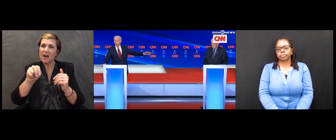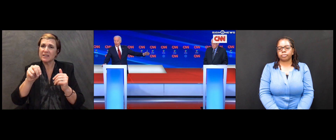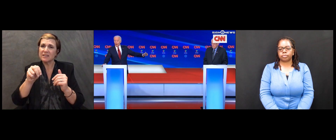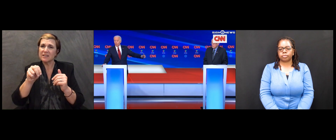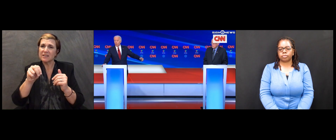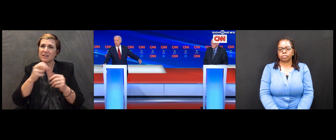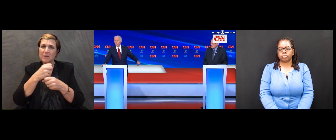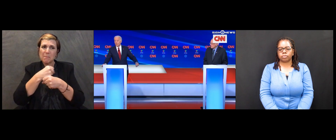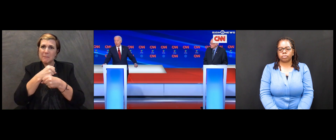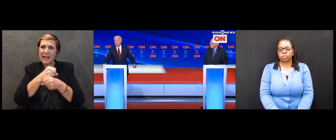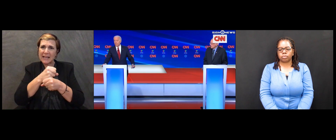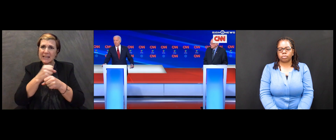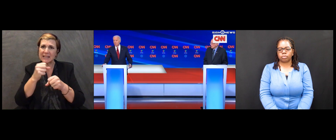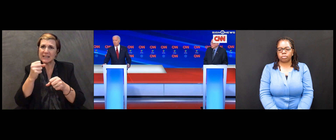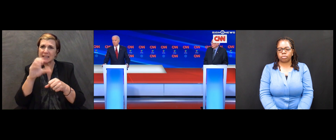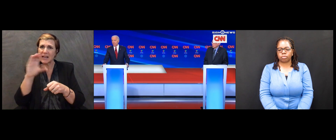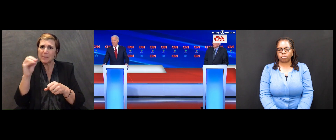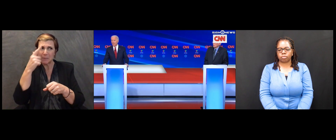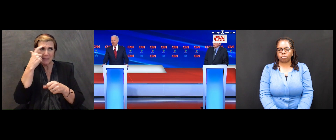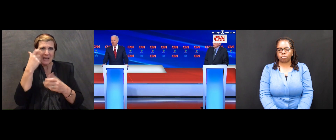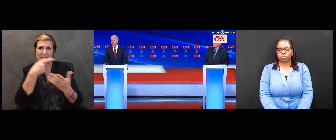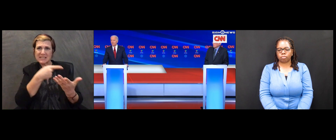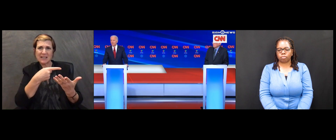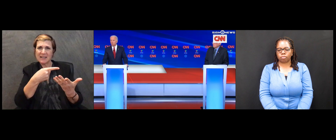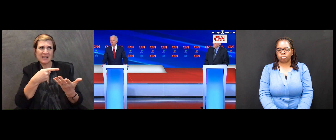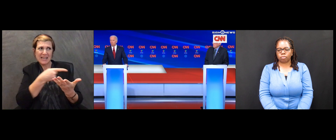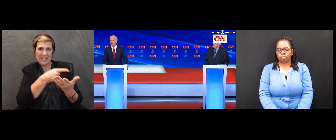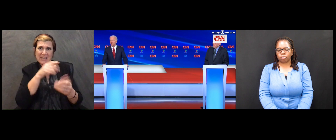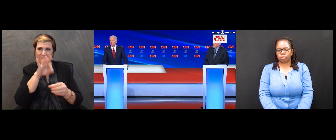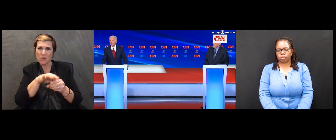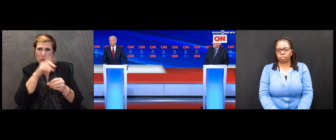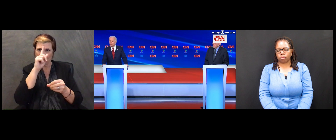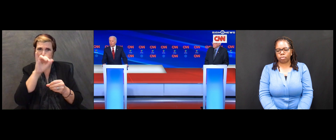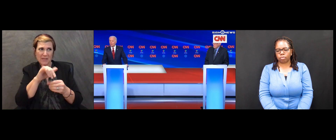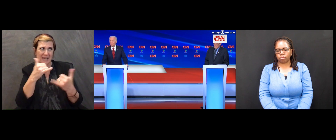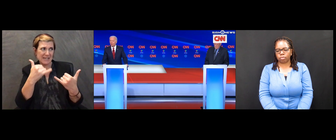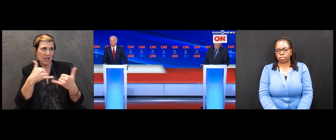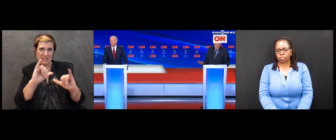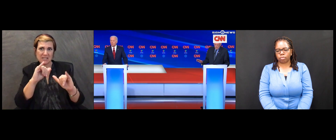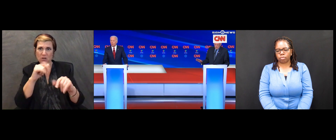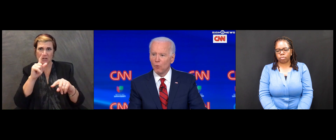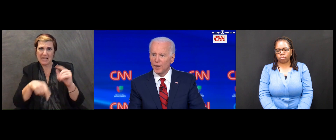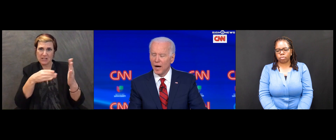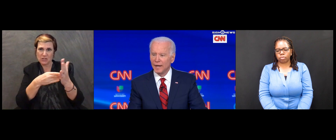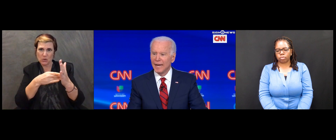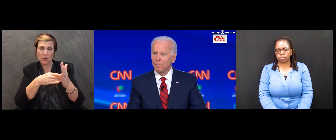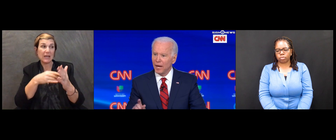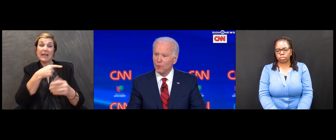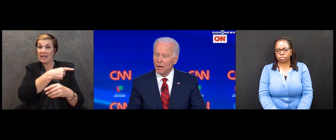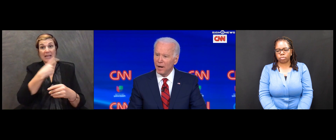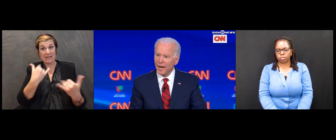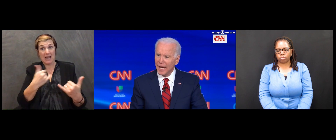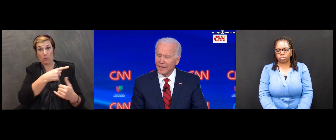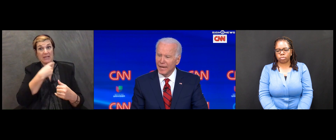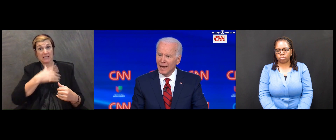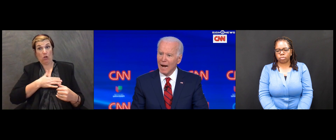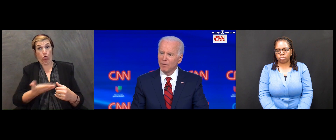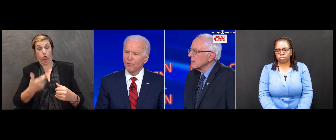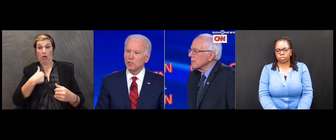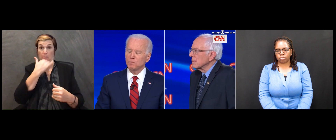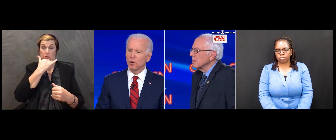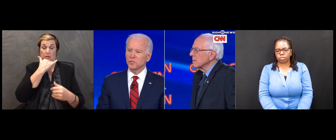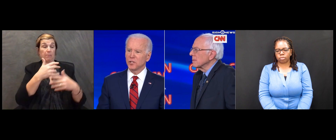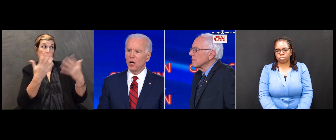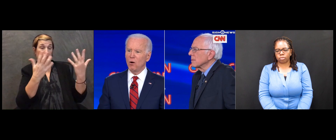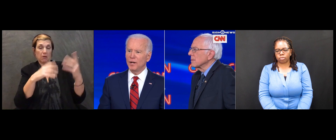mistake now. I'm prepared to accept he says it's a mistake. Well, the question is, what do we do from this point on? And by the way, I might add, I'm